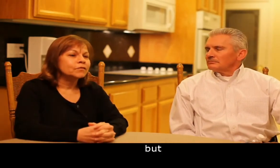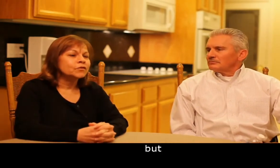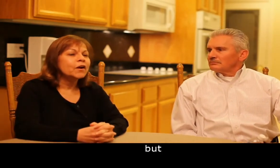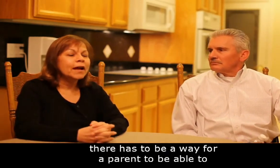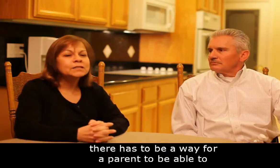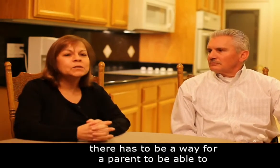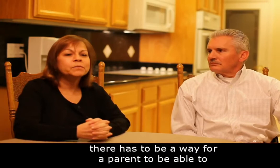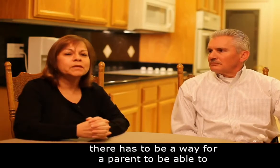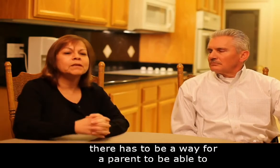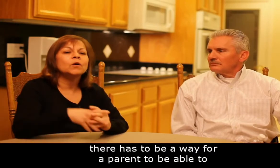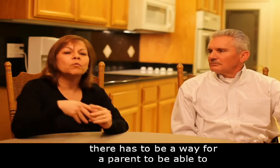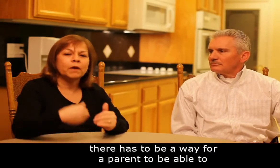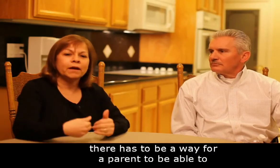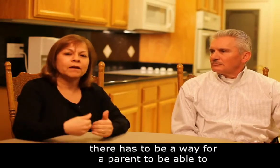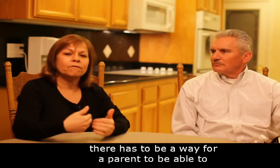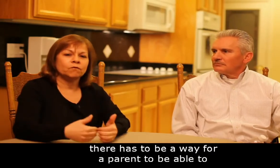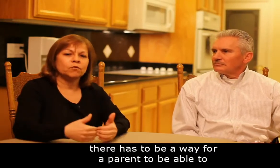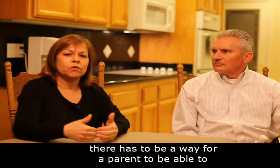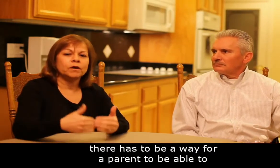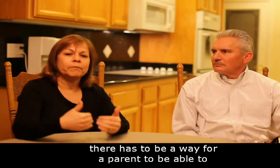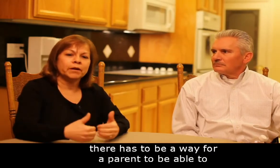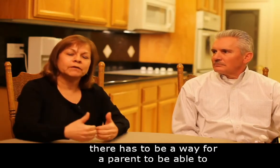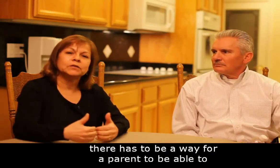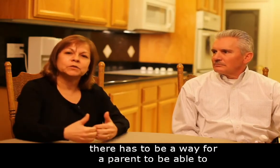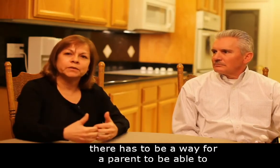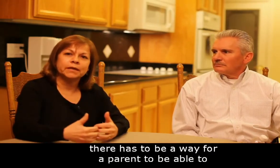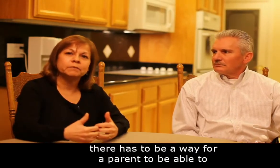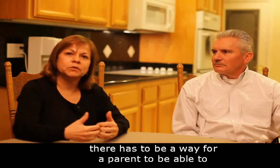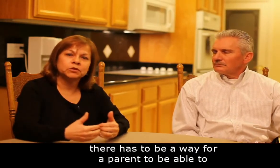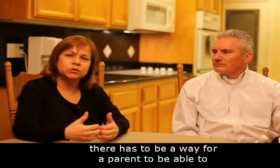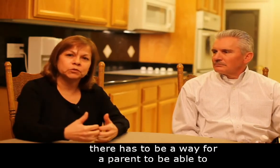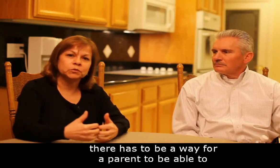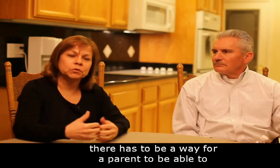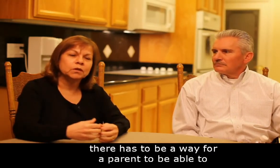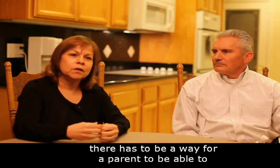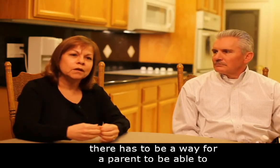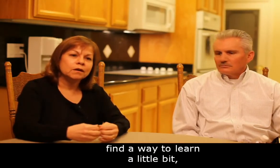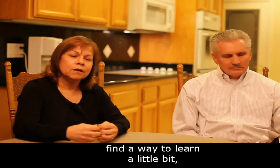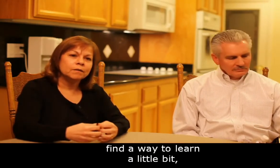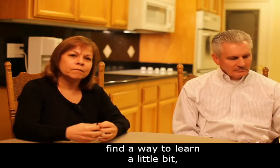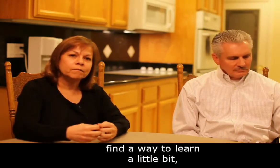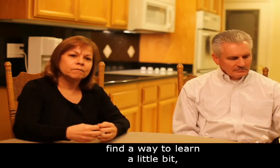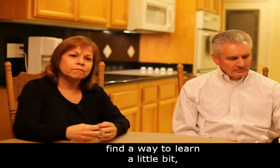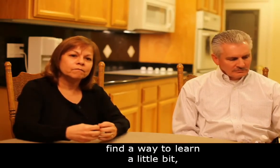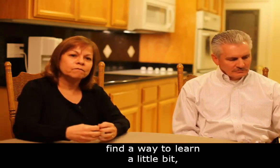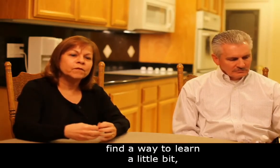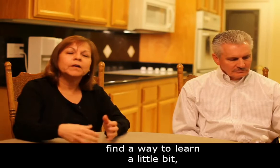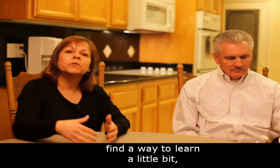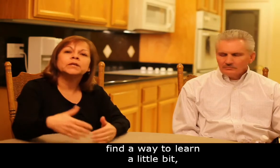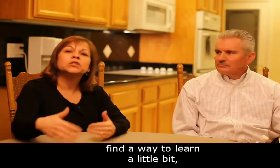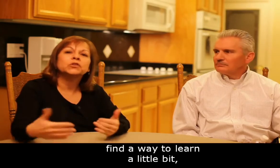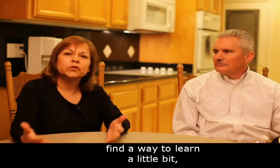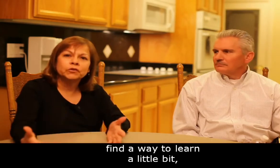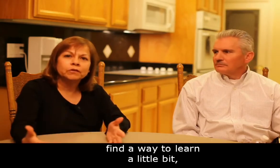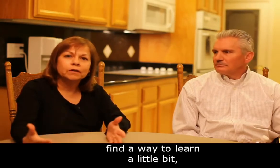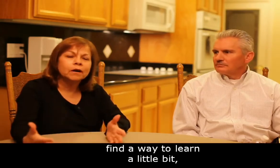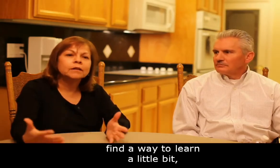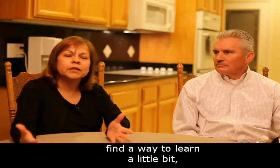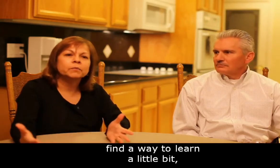there has to be a way for a parent to be able to find a way to learn a little bit,